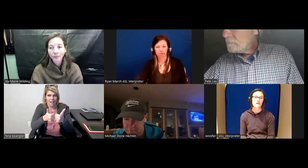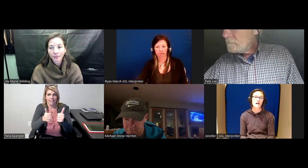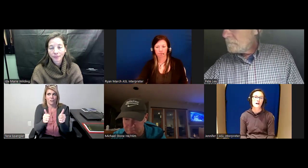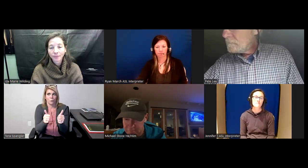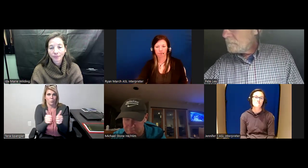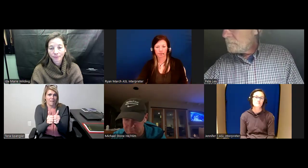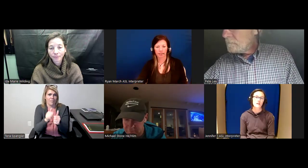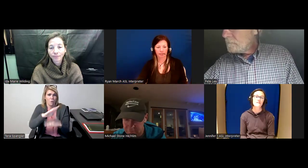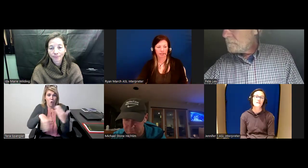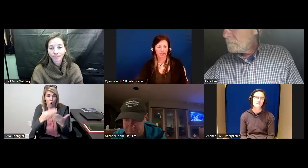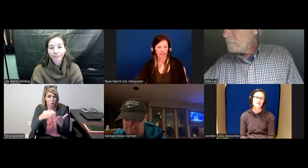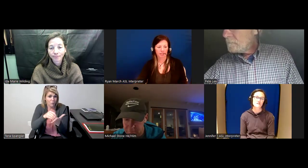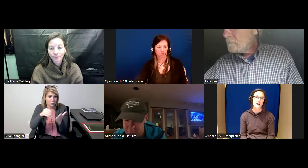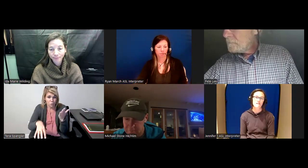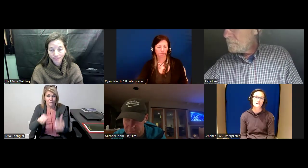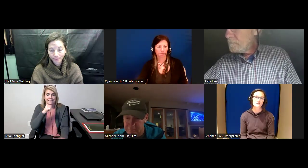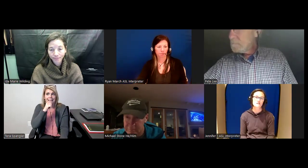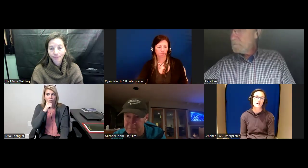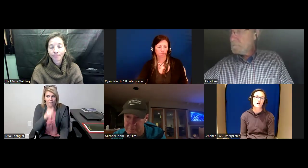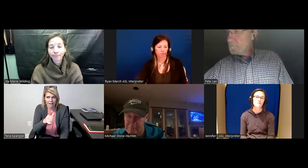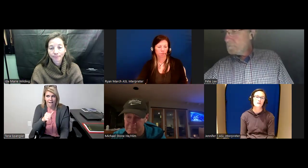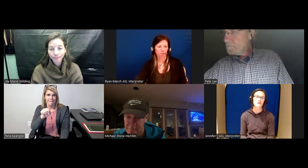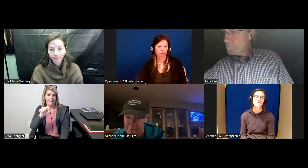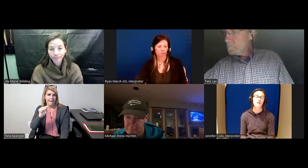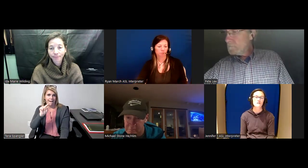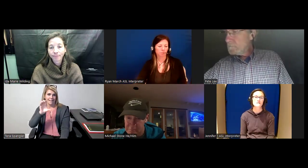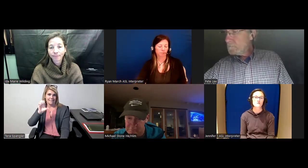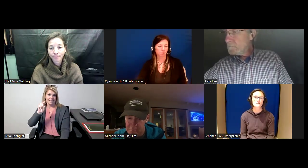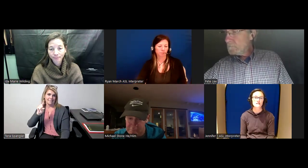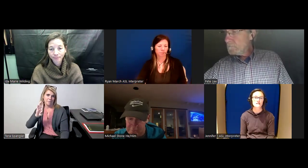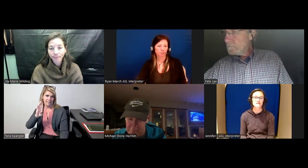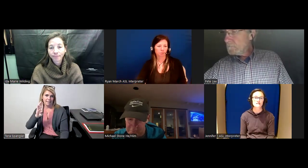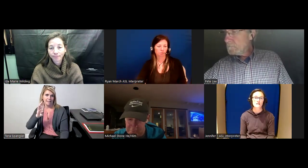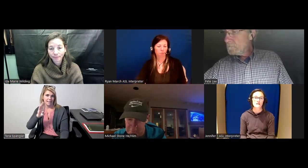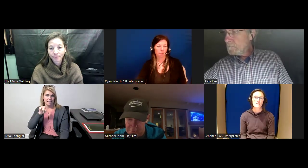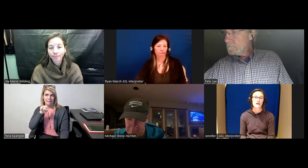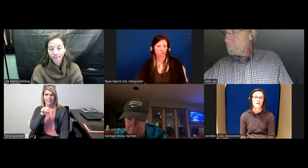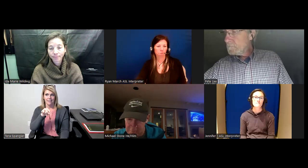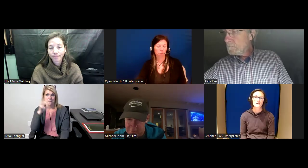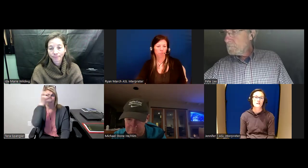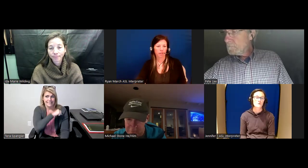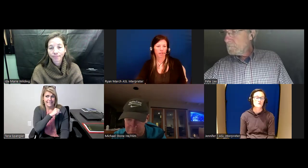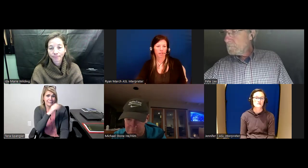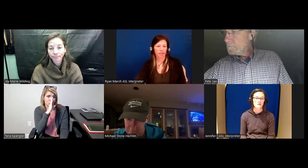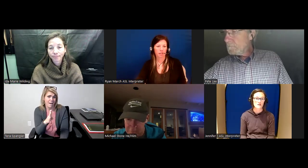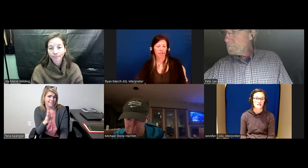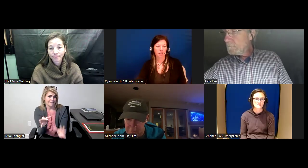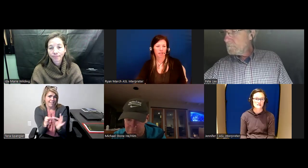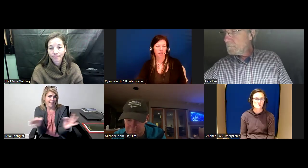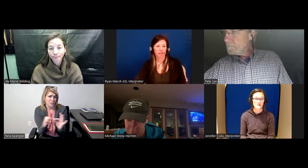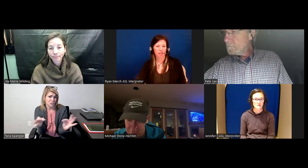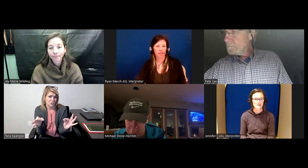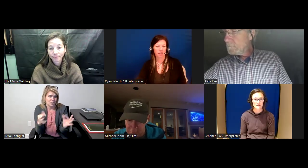ready. Yeah. I think that's just a challenge, with all students is, those students that aren't